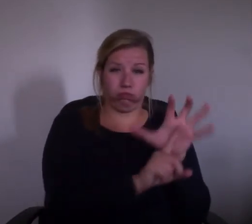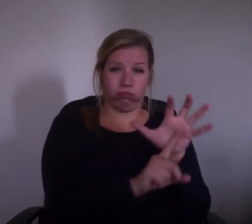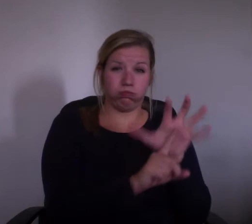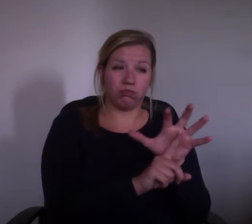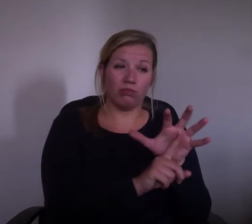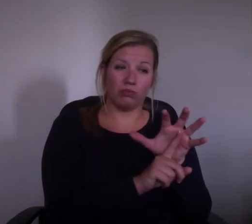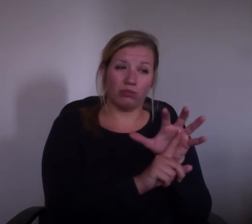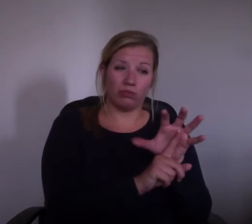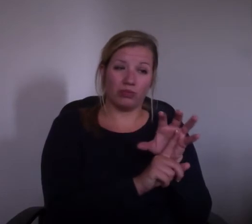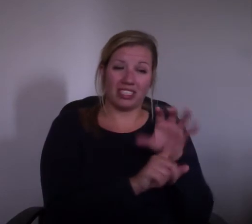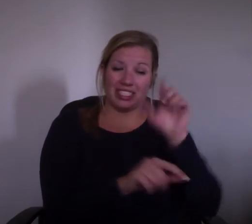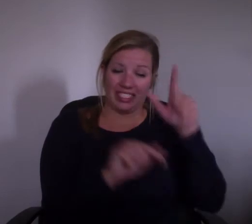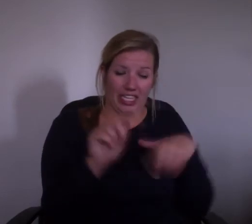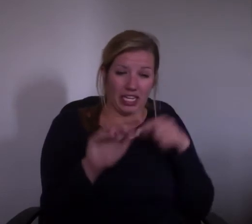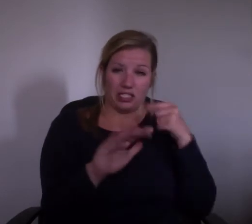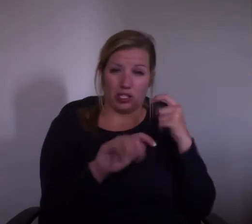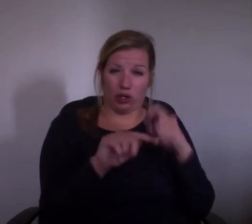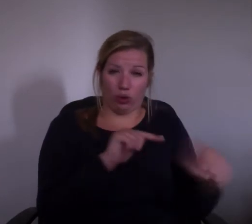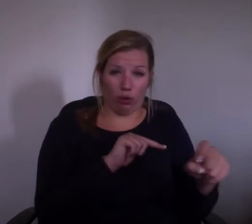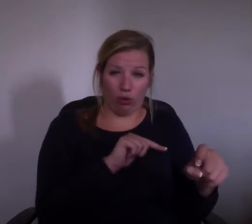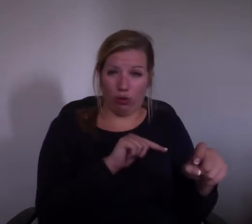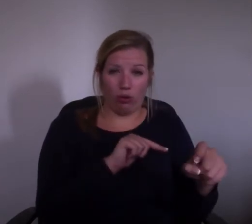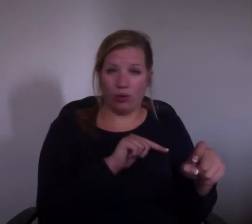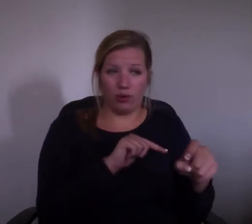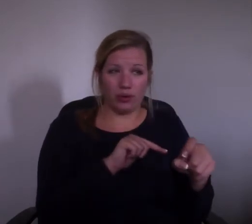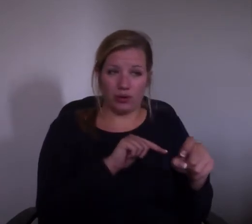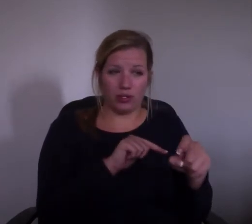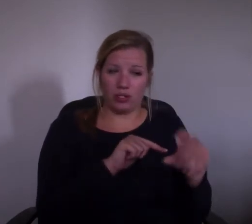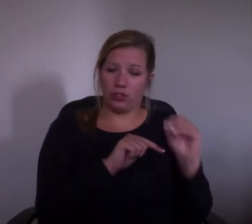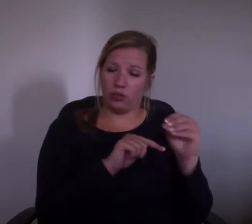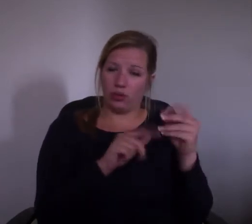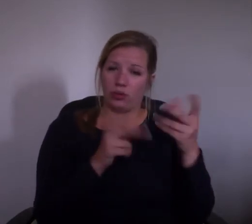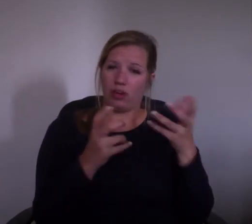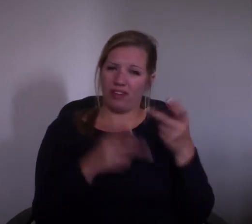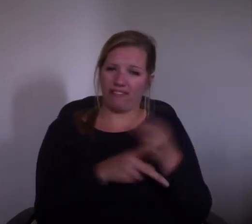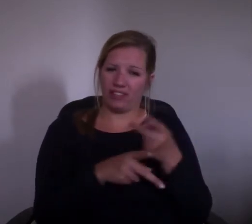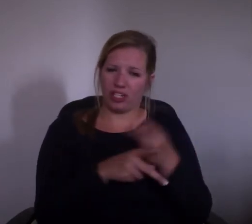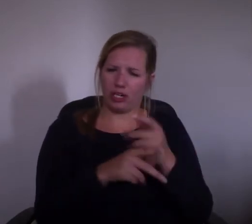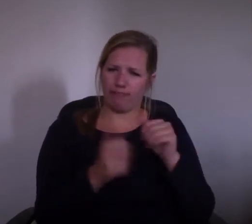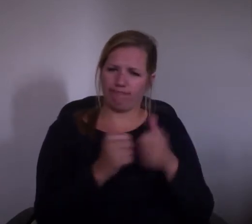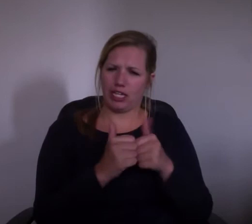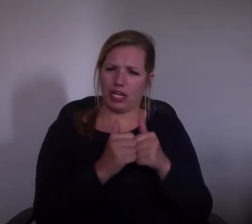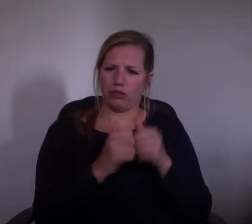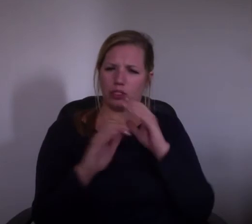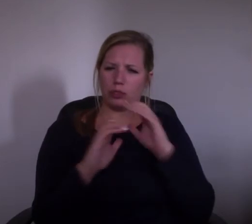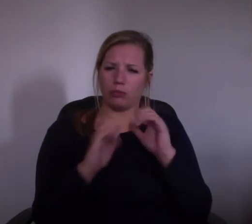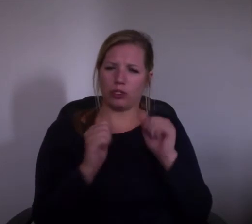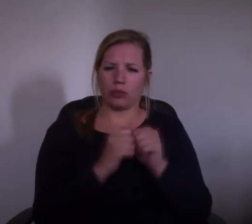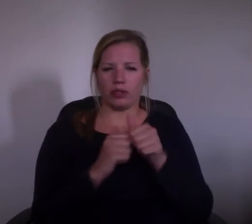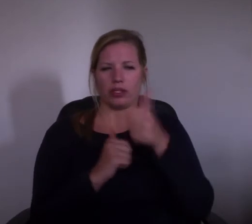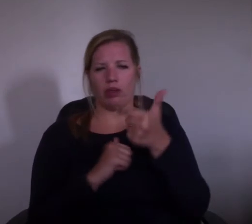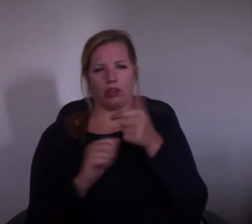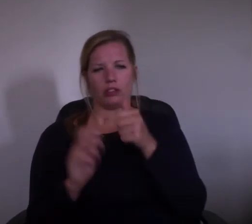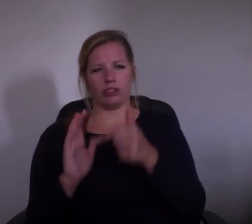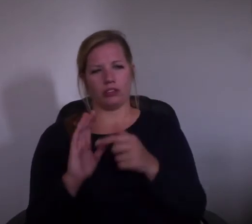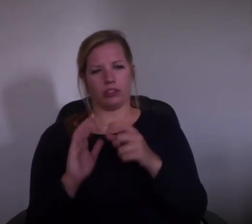have to think about, how will I communicate in different situations? You know, one example is, okay, the cell phones don't work, or the cell phone system's overloaded.